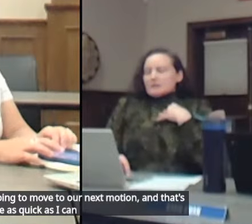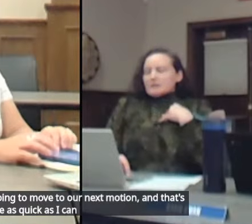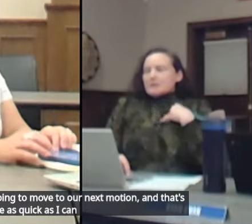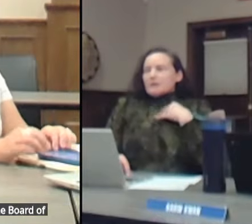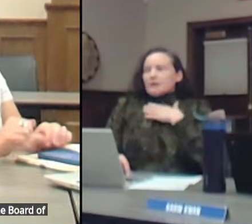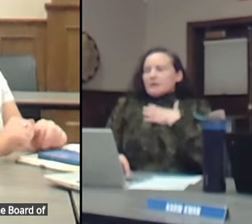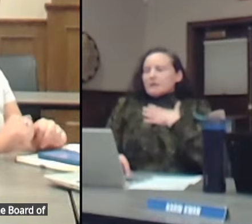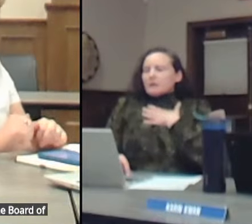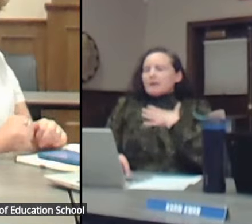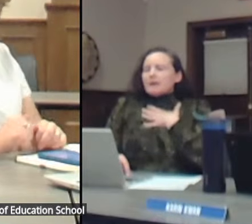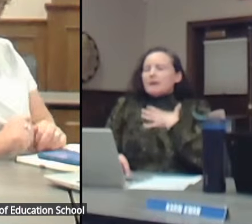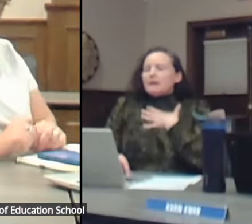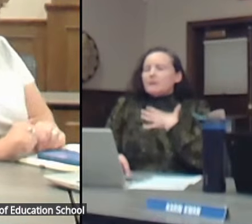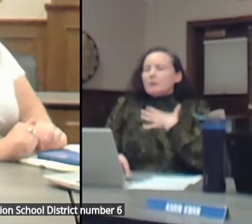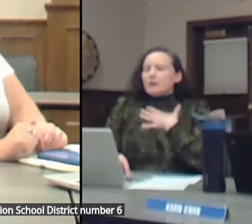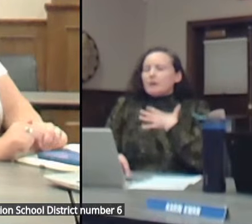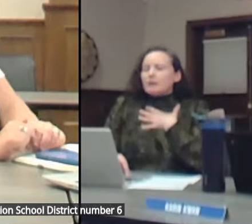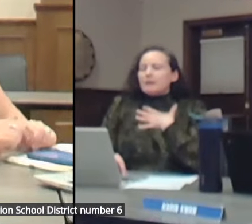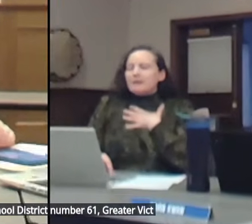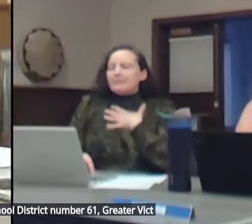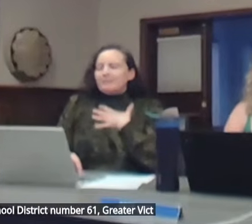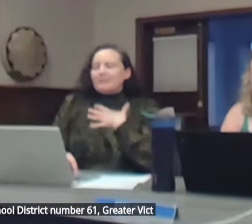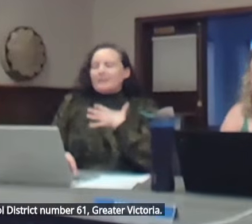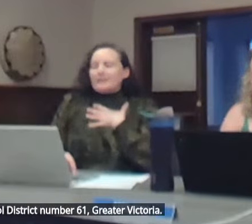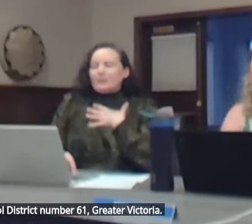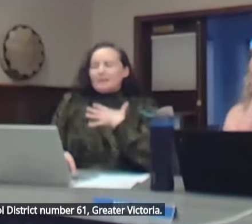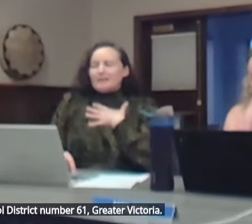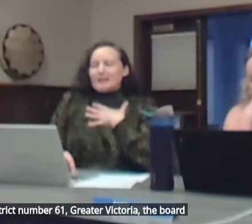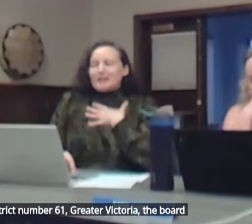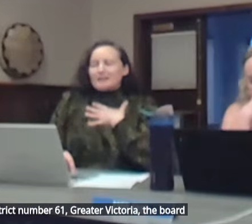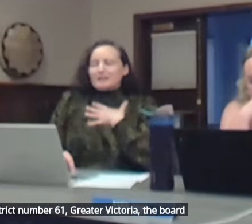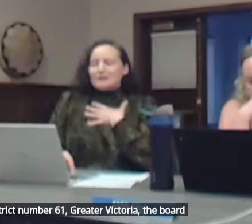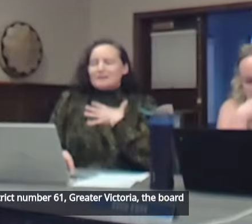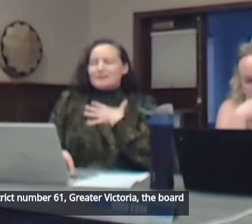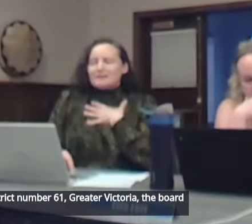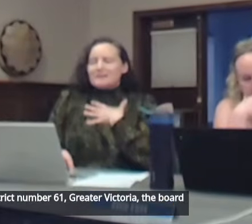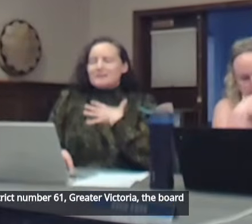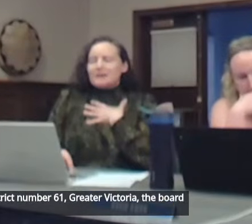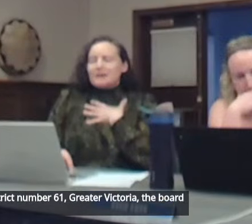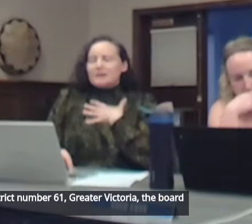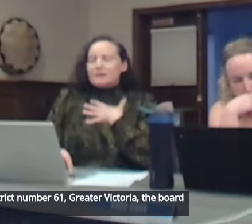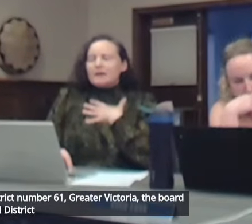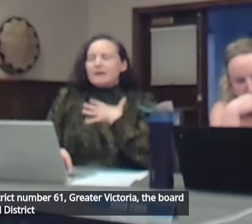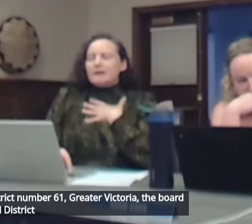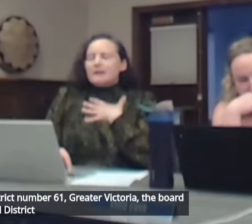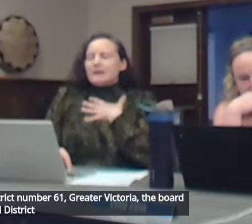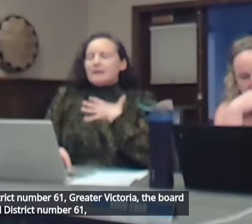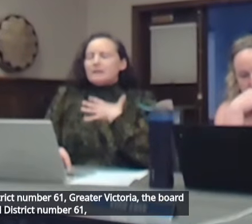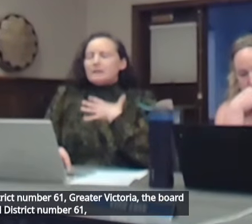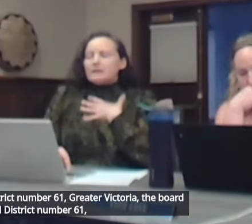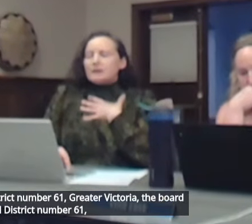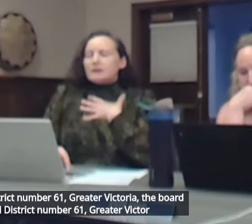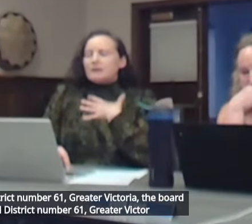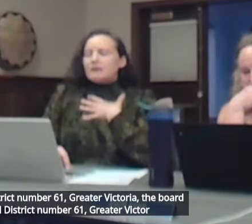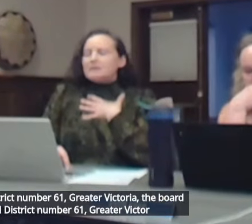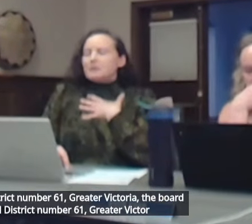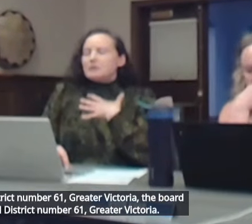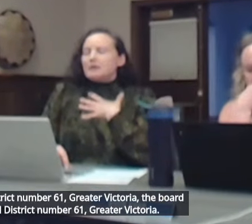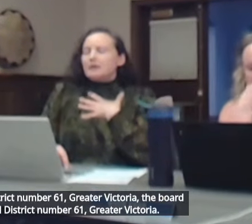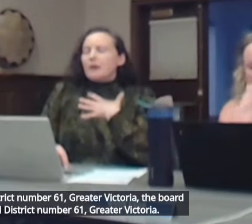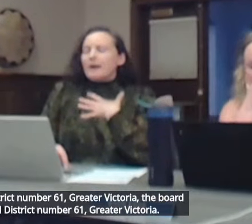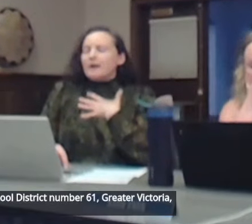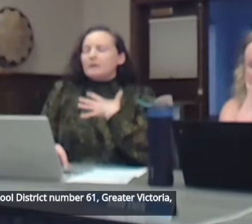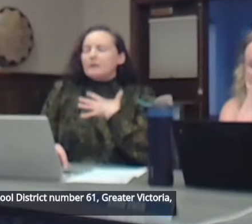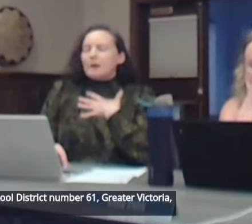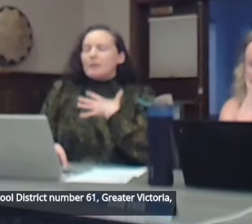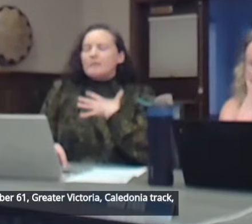of School District number 61 Greater Victoria, the Board of Education of School District number 61 Greater Victoria, Caledonia truck turnaround